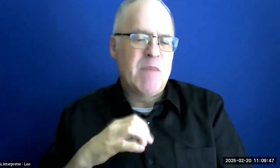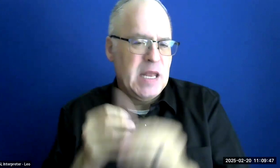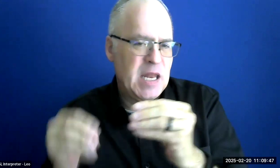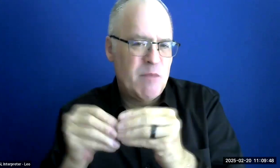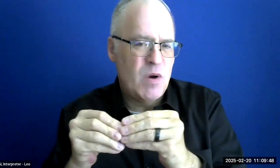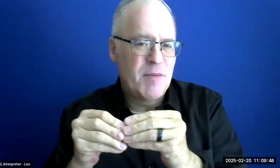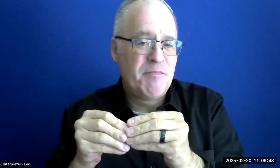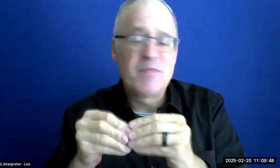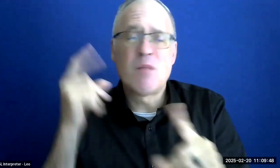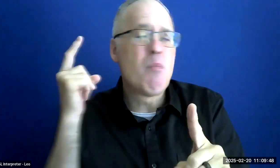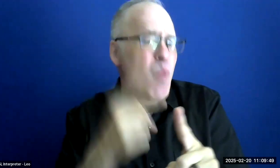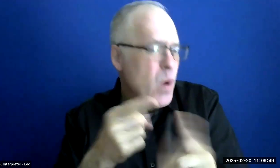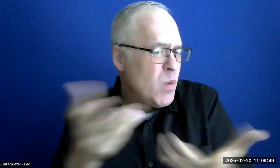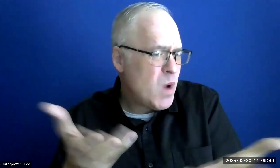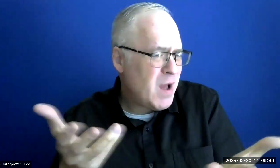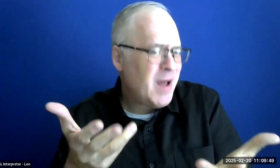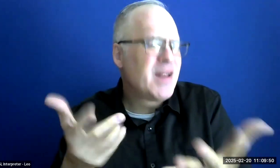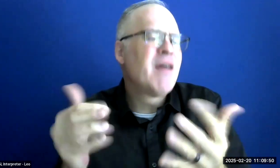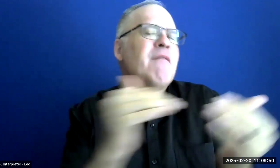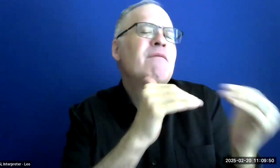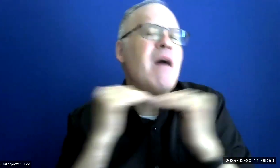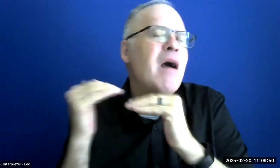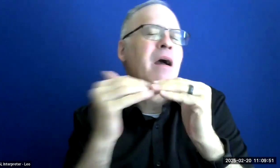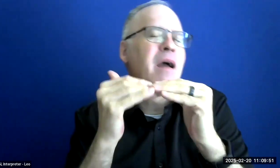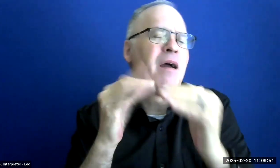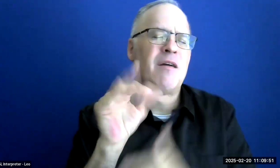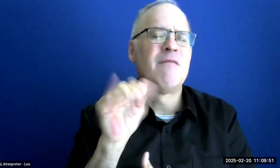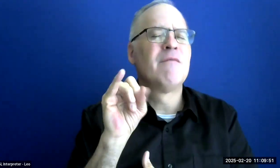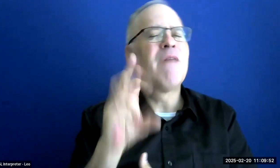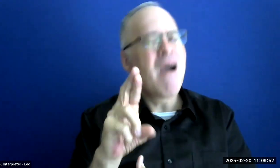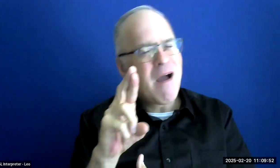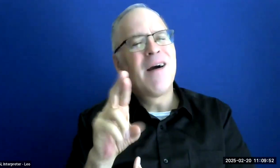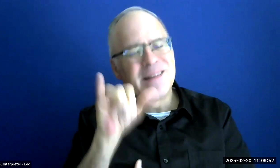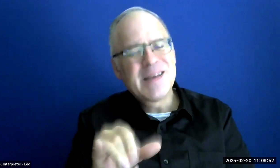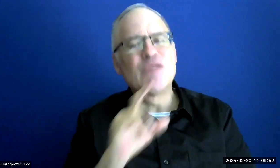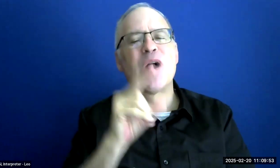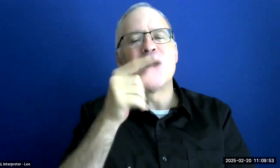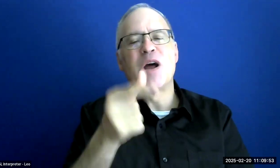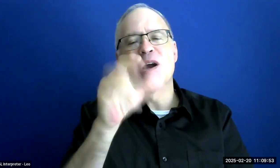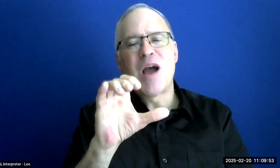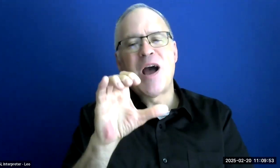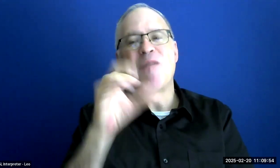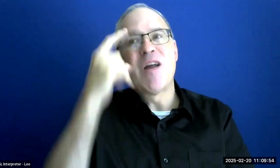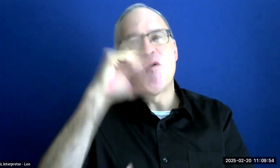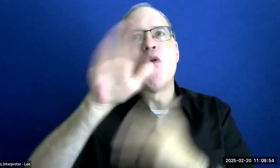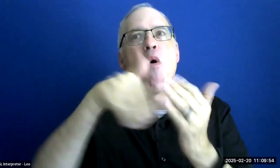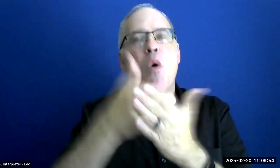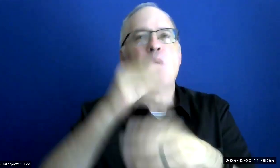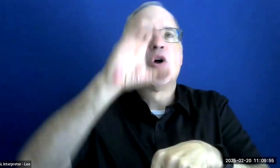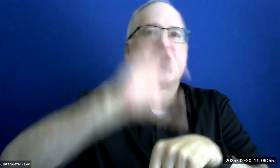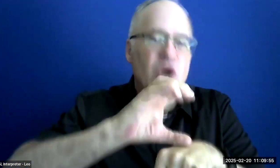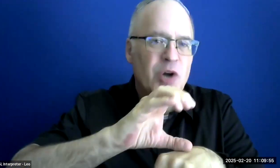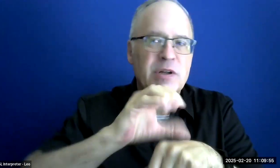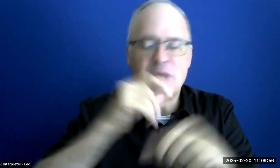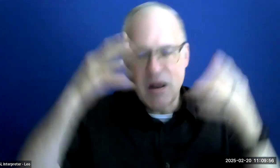fairness, so that General Conference can truly be a general conference that serves the whole church. Regionalization